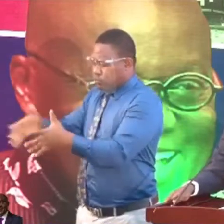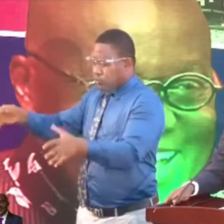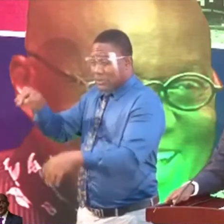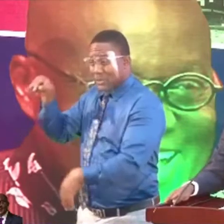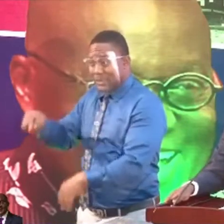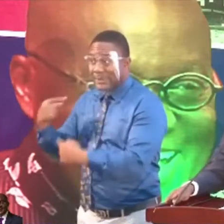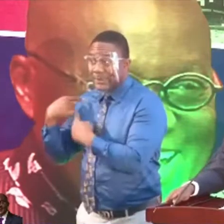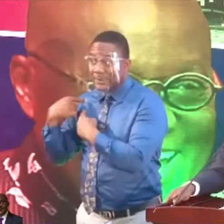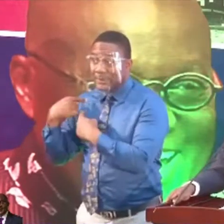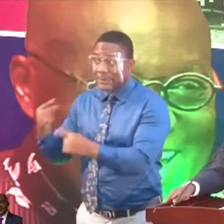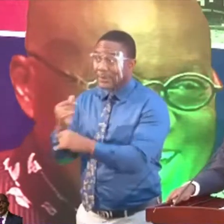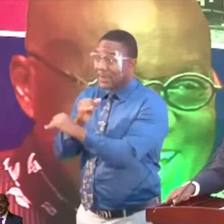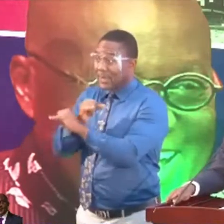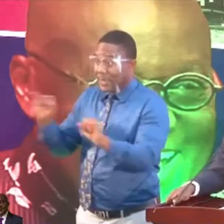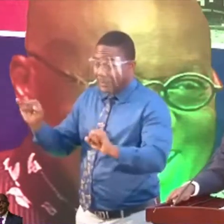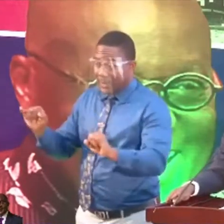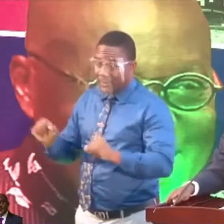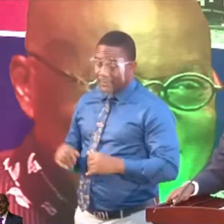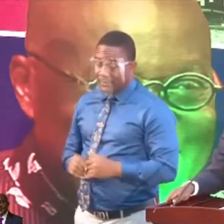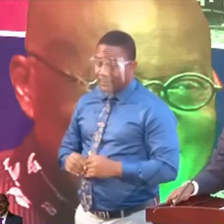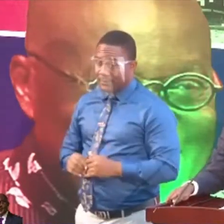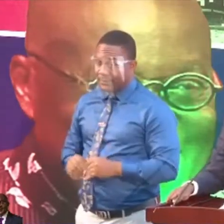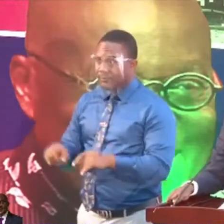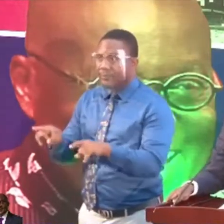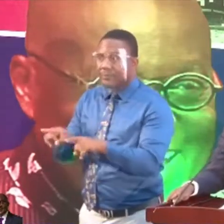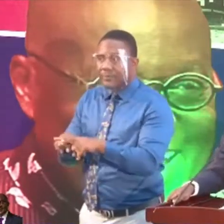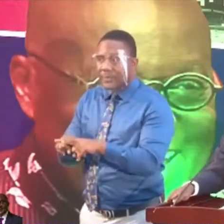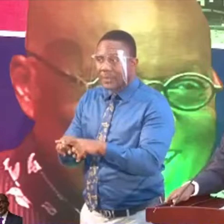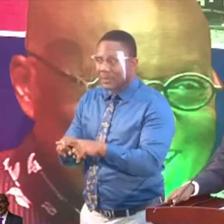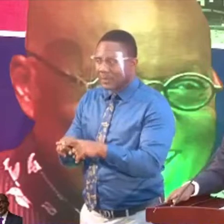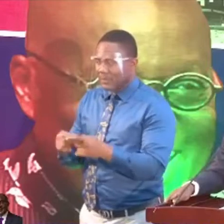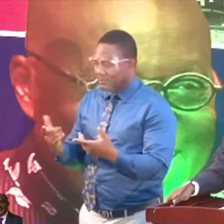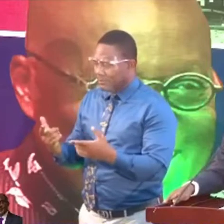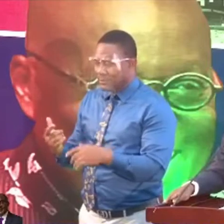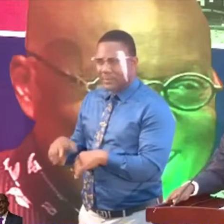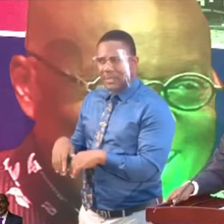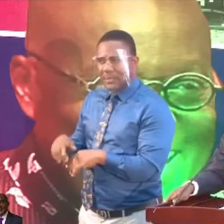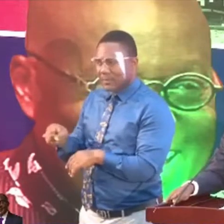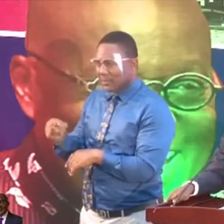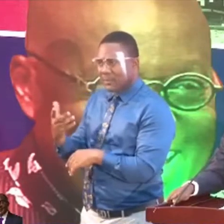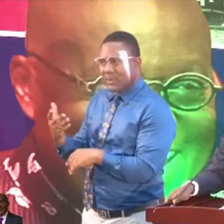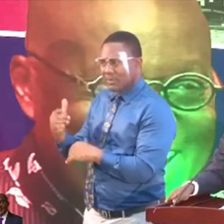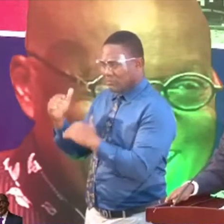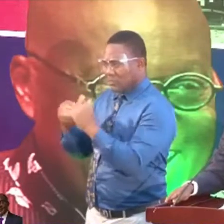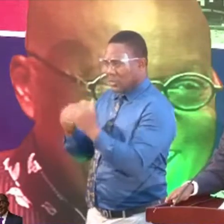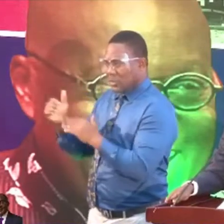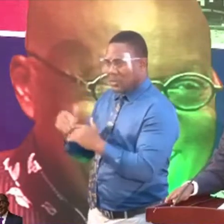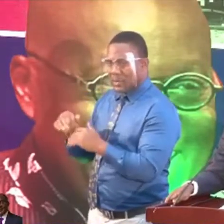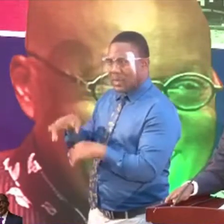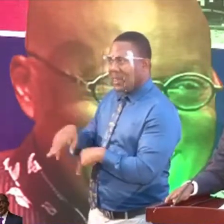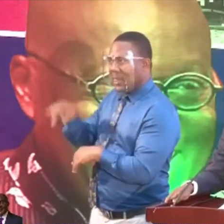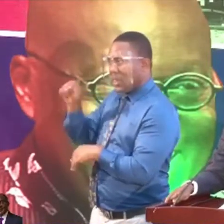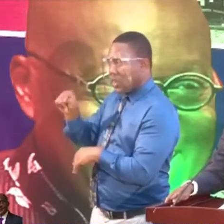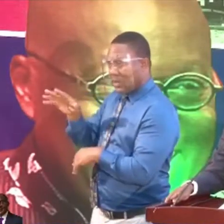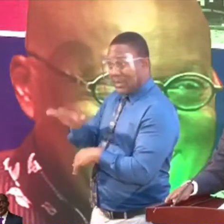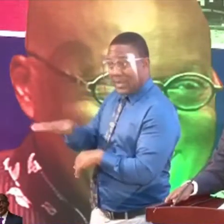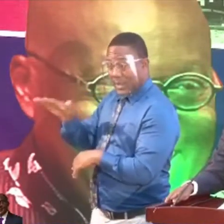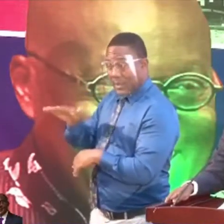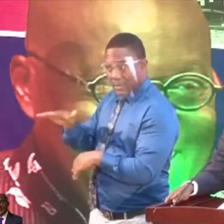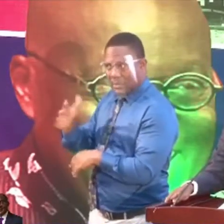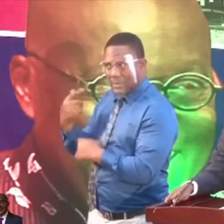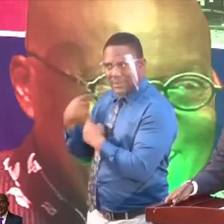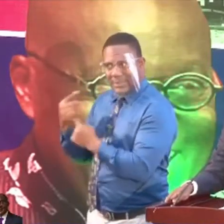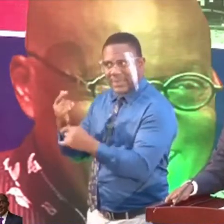since independence, and also the single largest infrastructure investment in the northern regions of Ghana